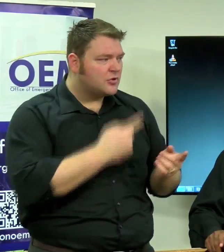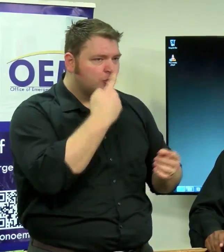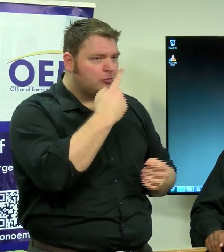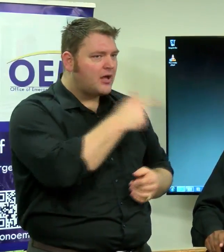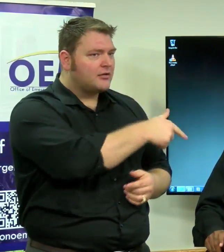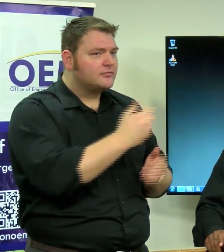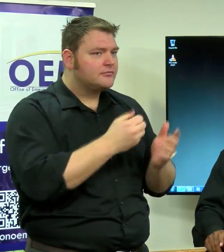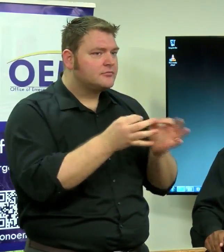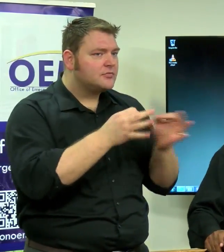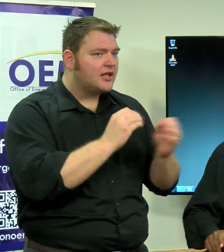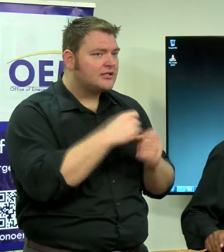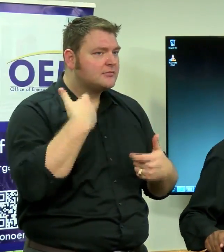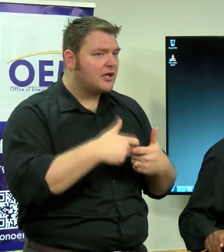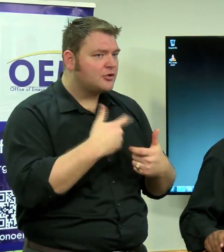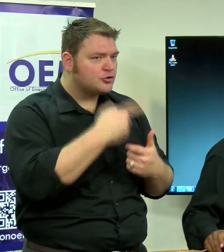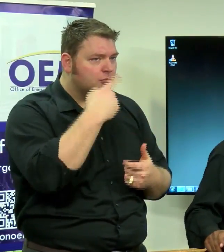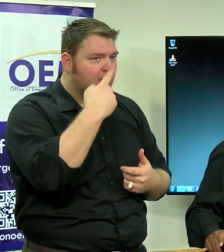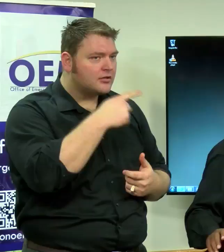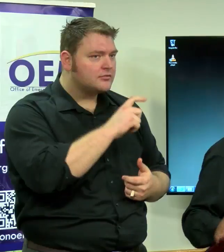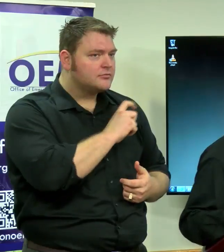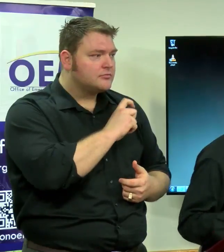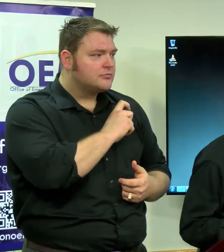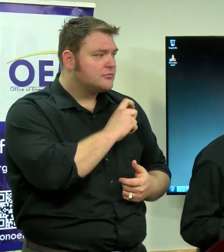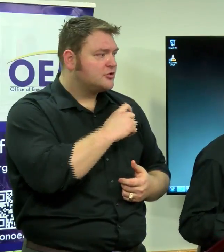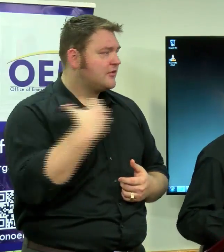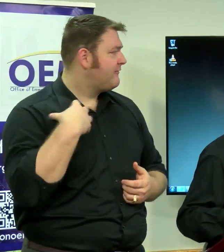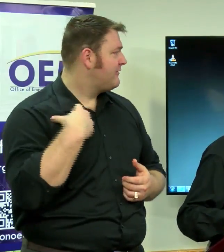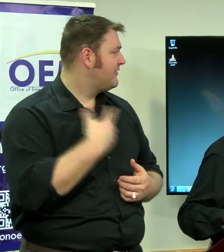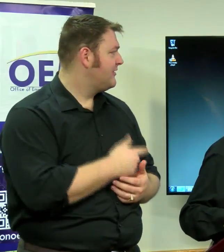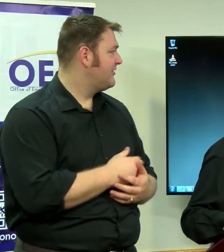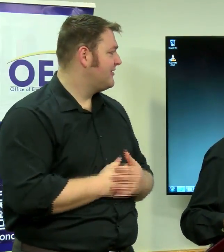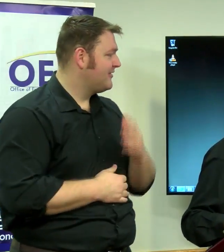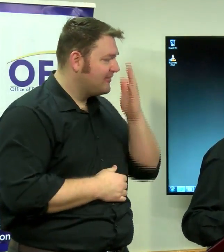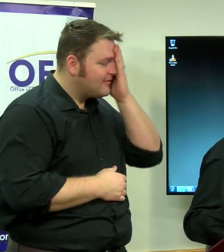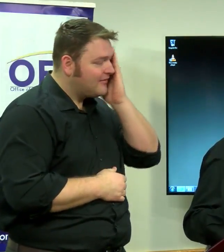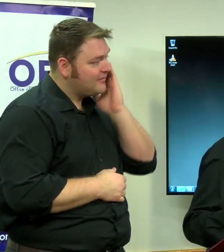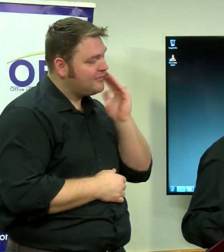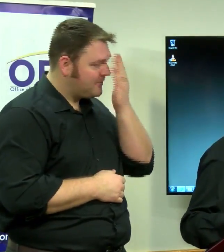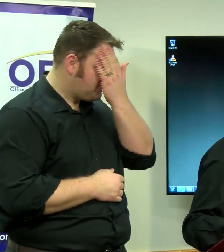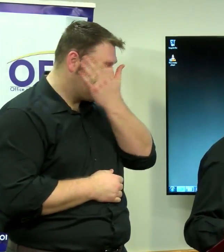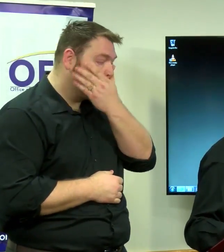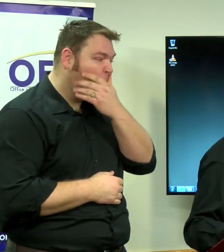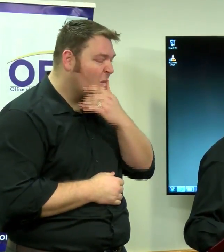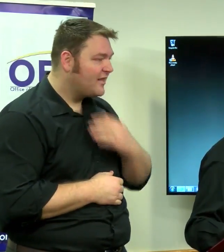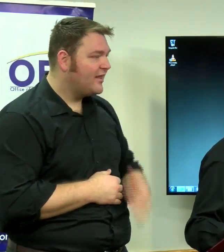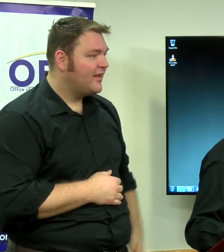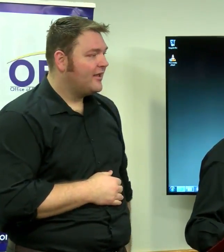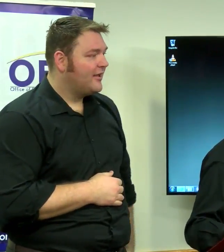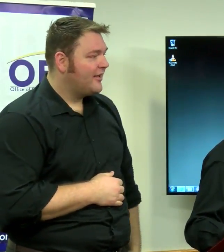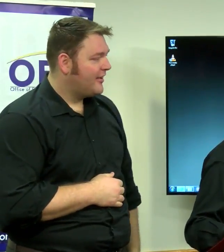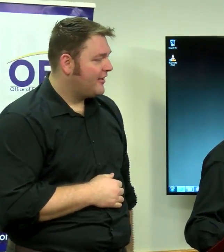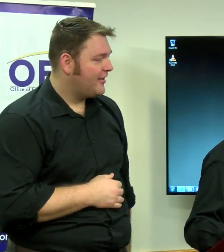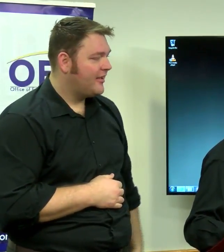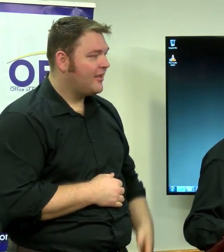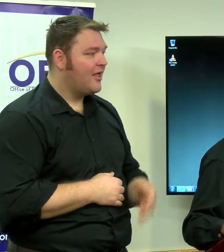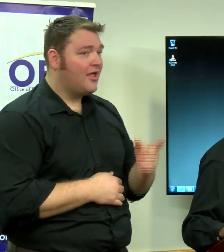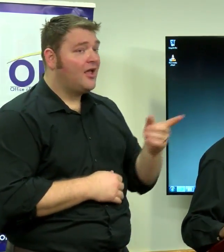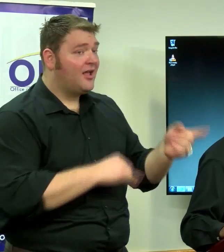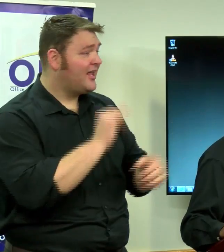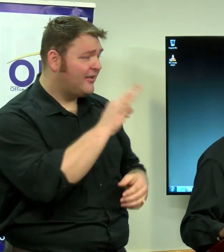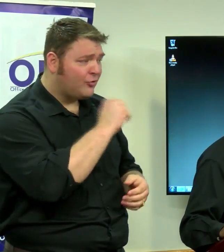regard, the police chief? Yeah, if you had not asked for the police chief, I would have done it myself.